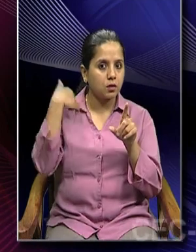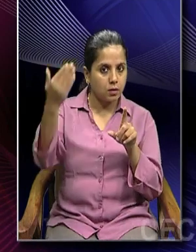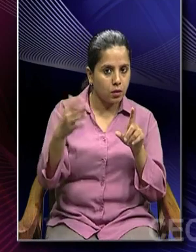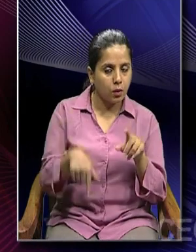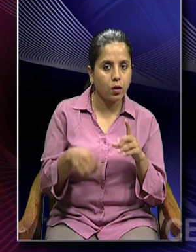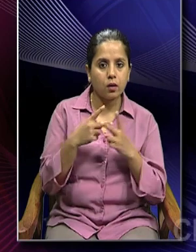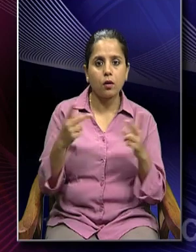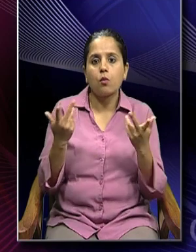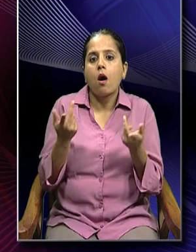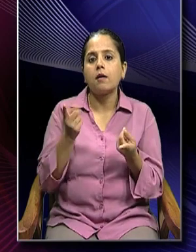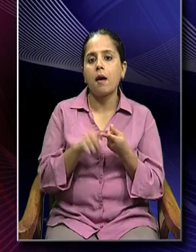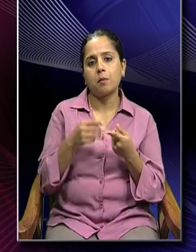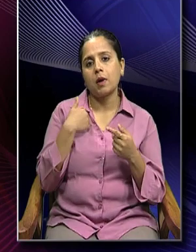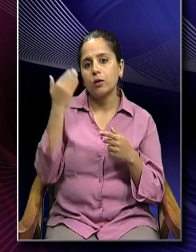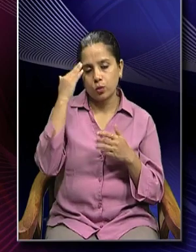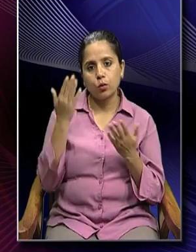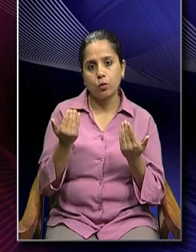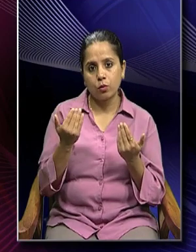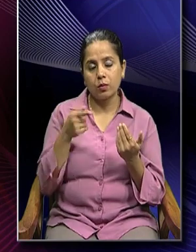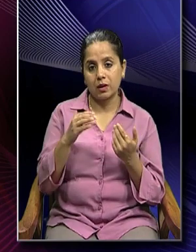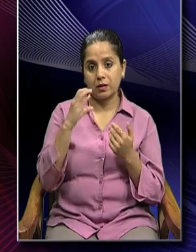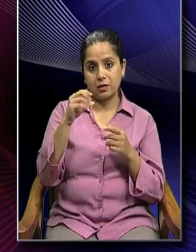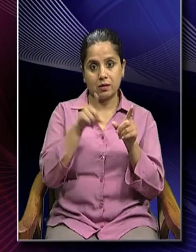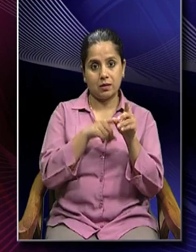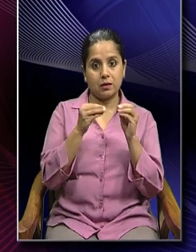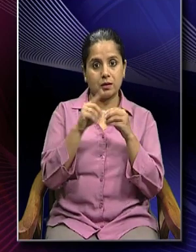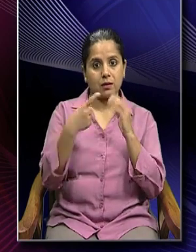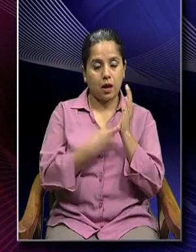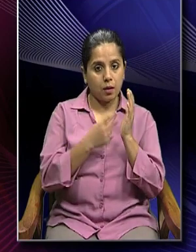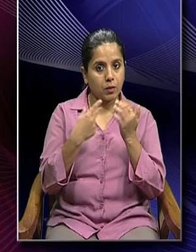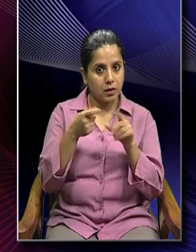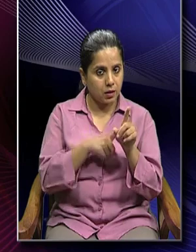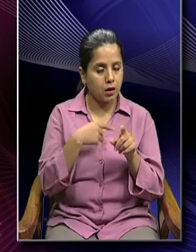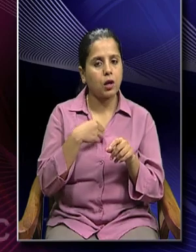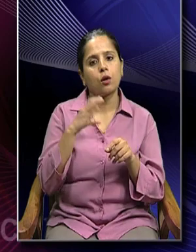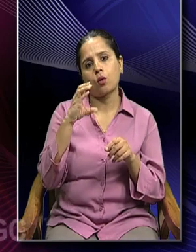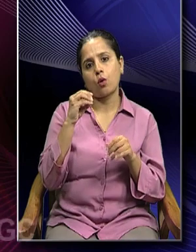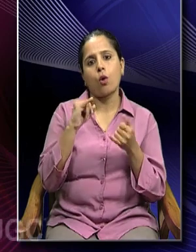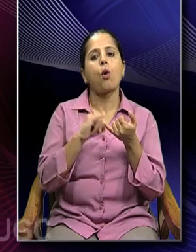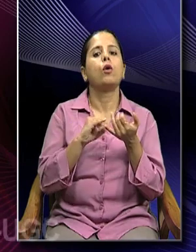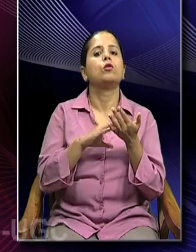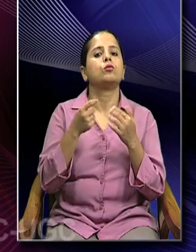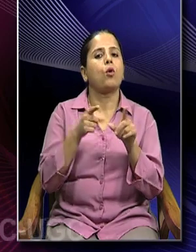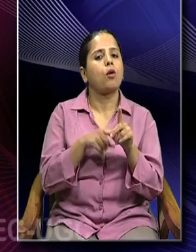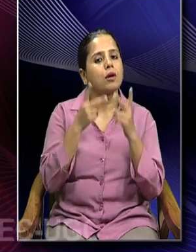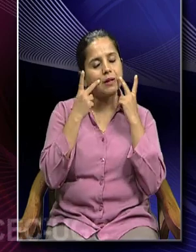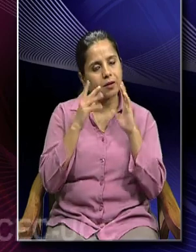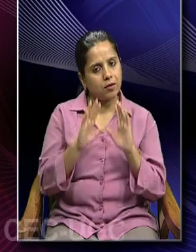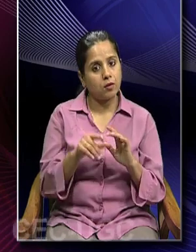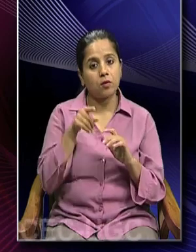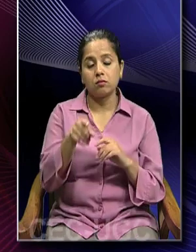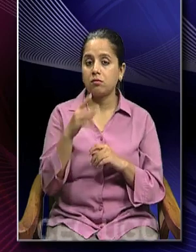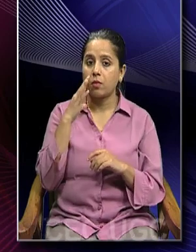line, what would happen. So, beyond cybernity, we are looking at cosmonity. So, this is very